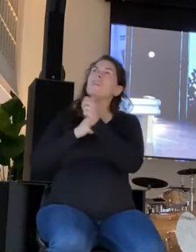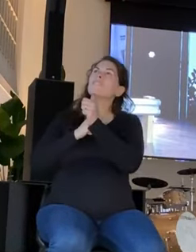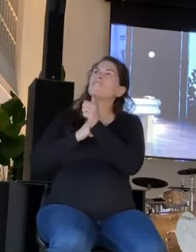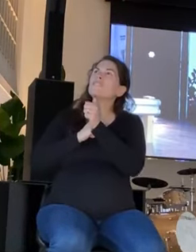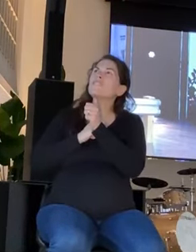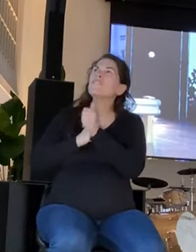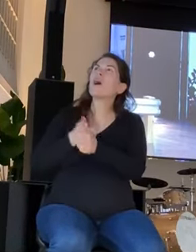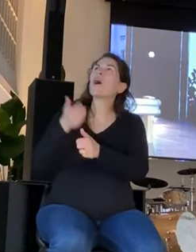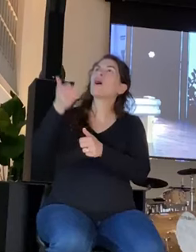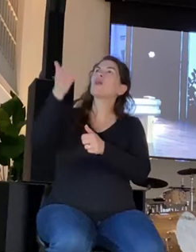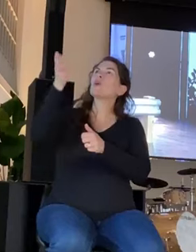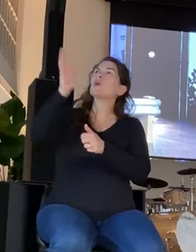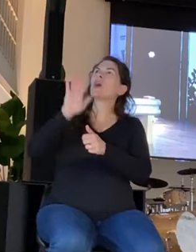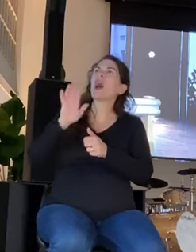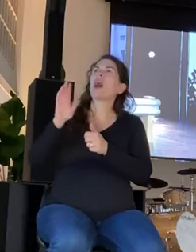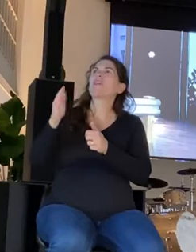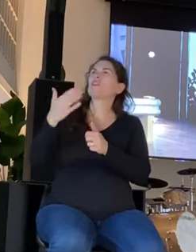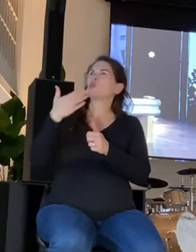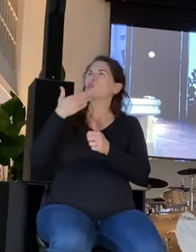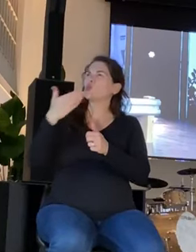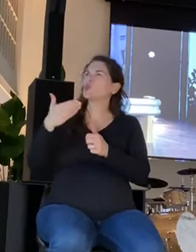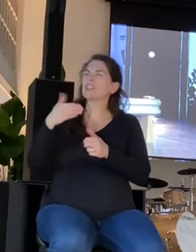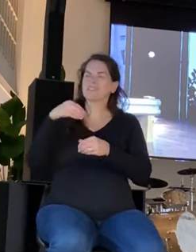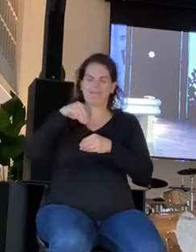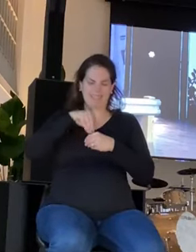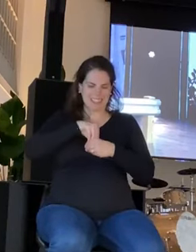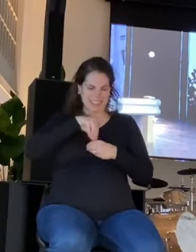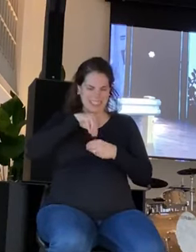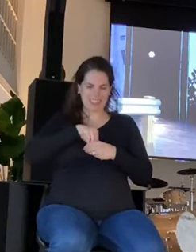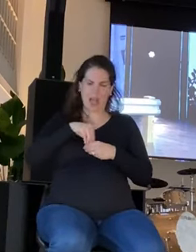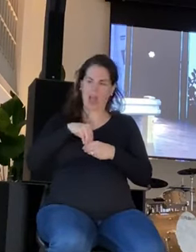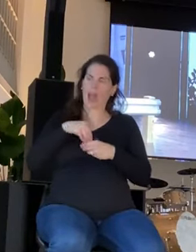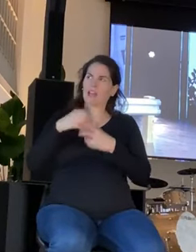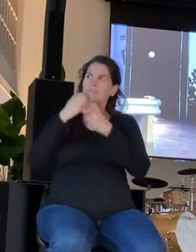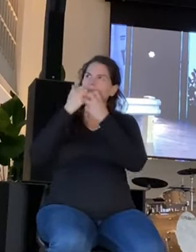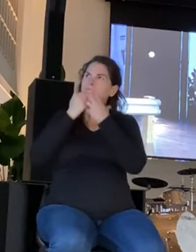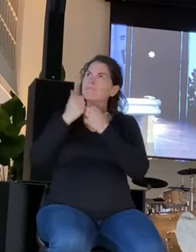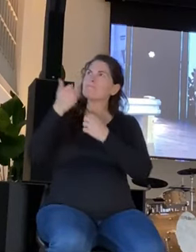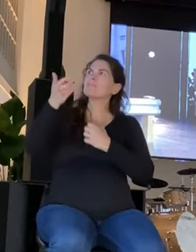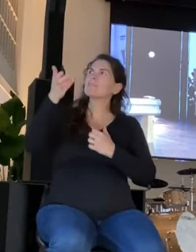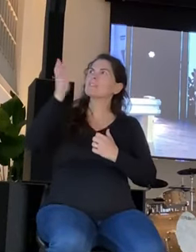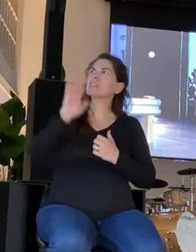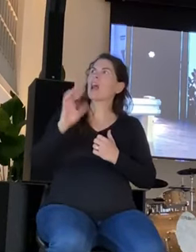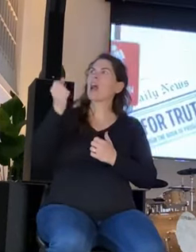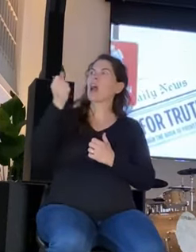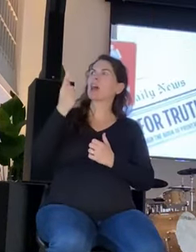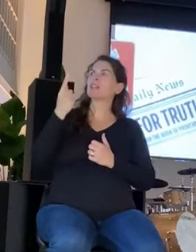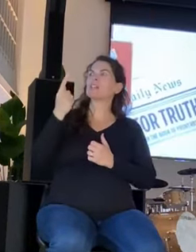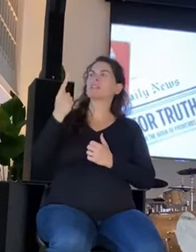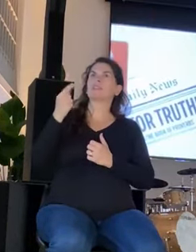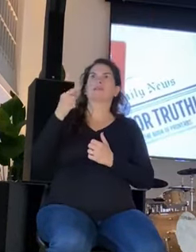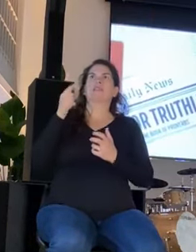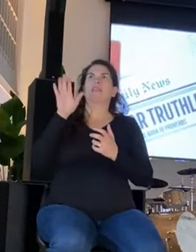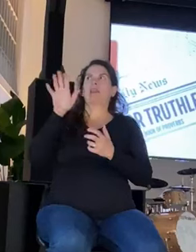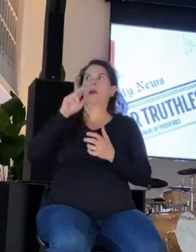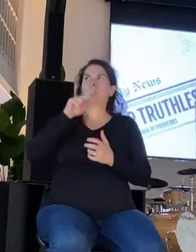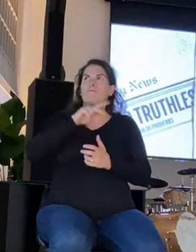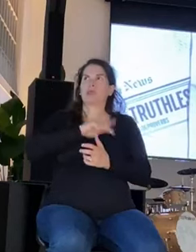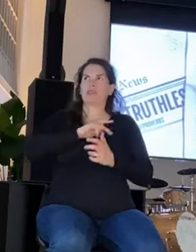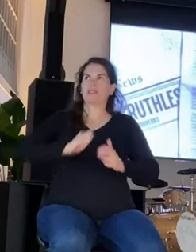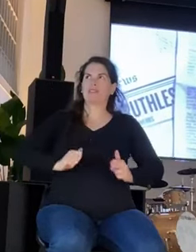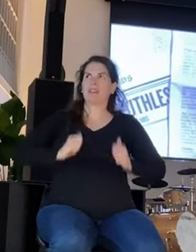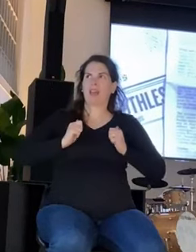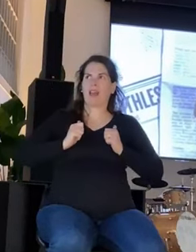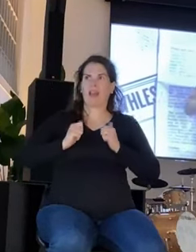integrity and moral courage and honor, that understood that their personal testimony would